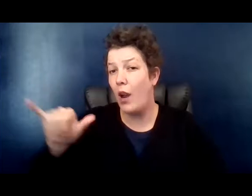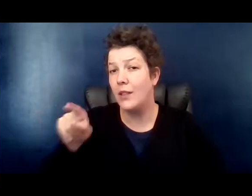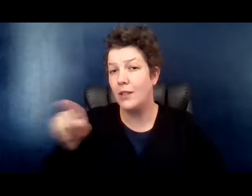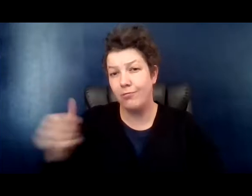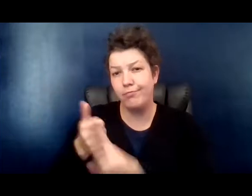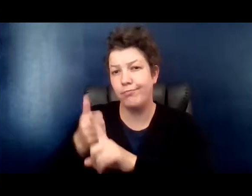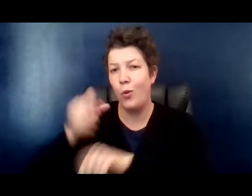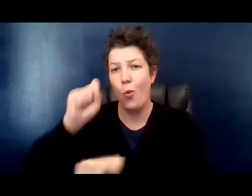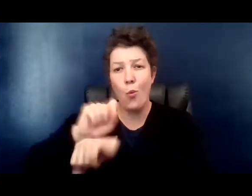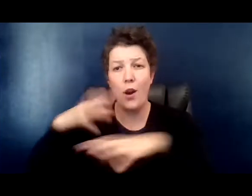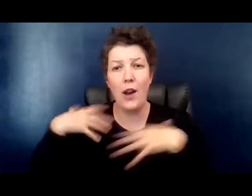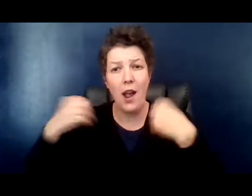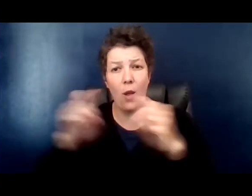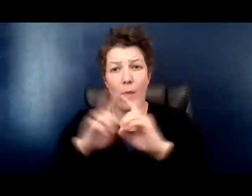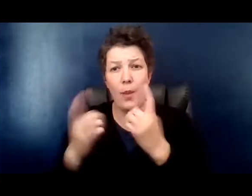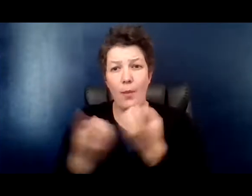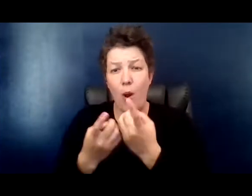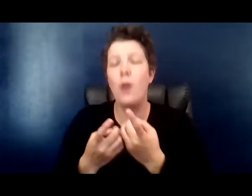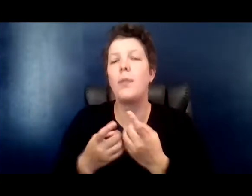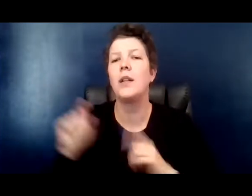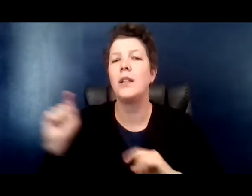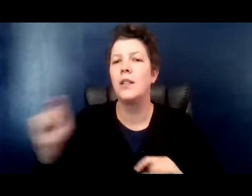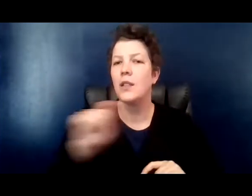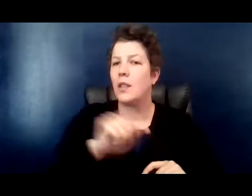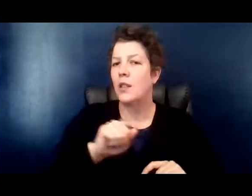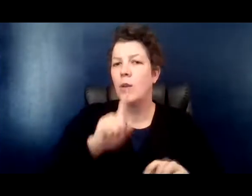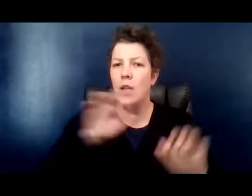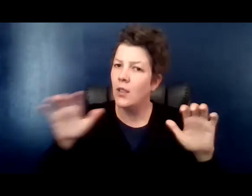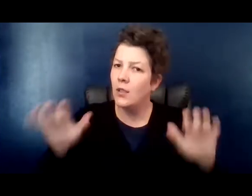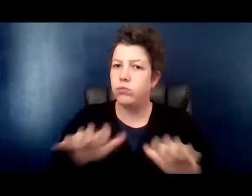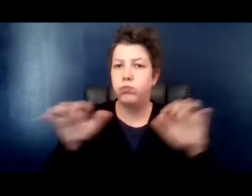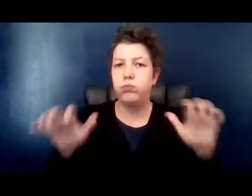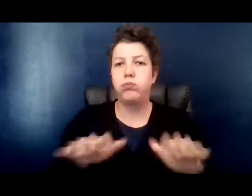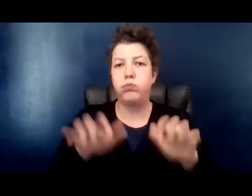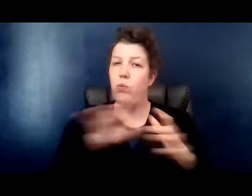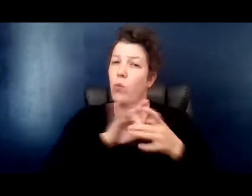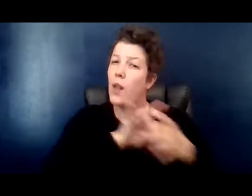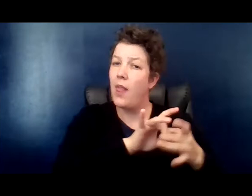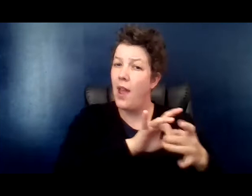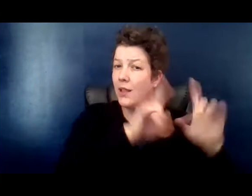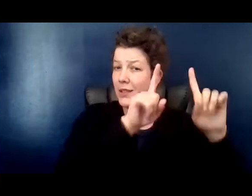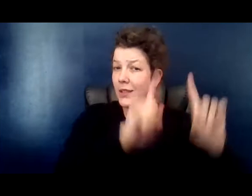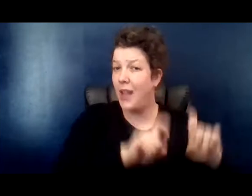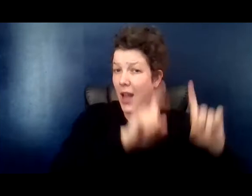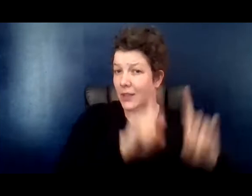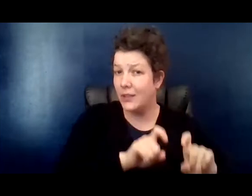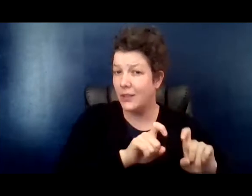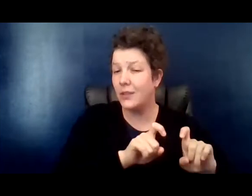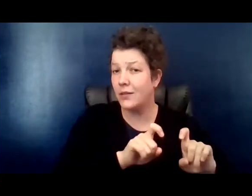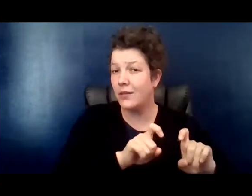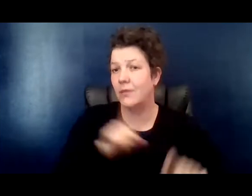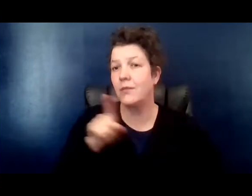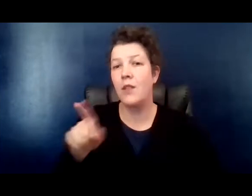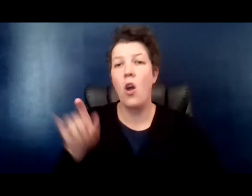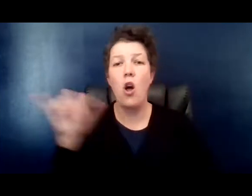Again, the real important things that we got to do going forward is to test, to monitor, and to contact trace. And